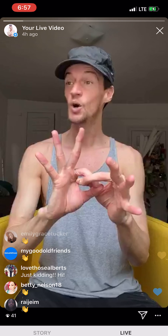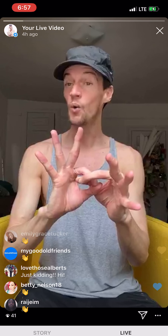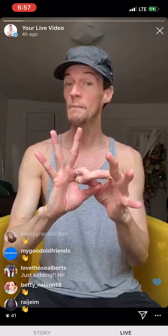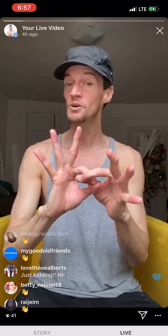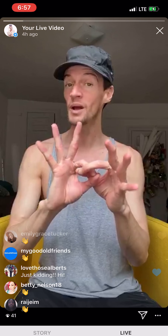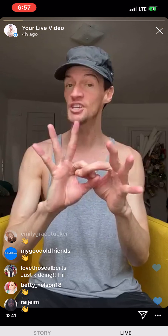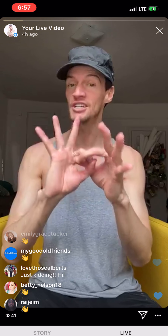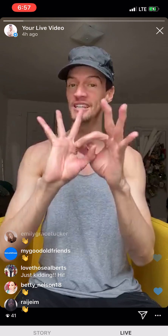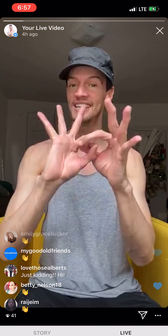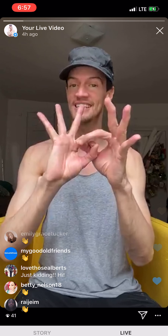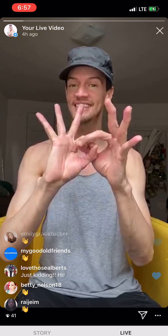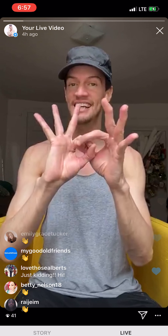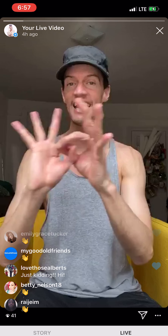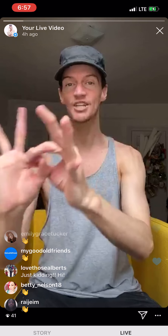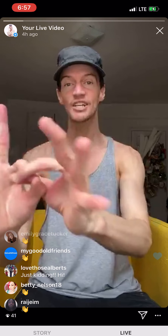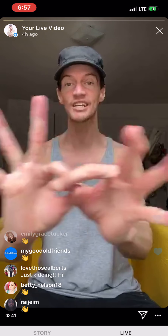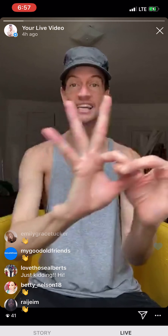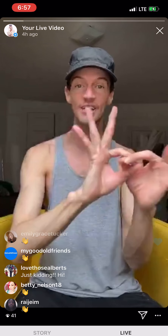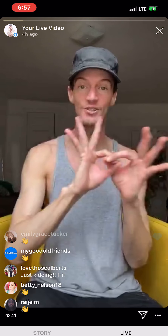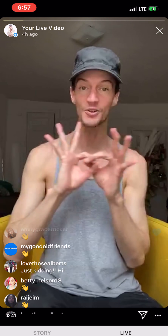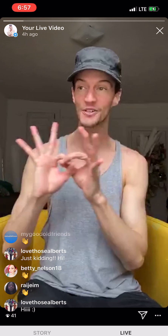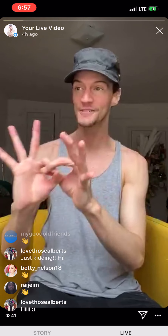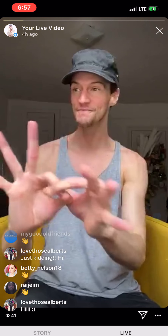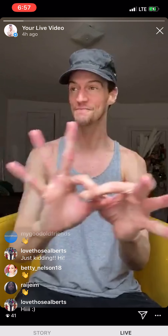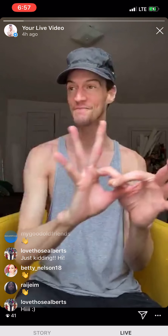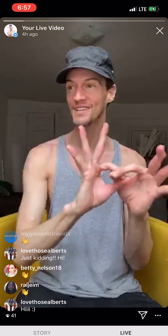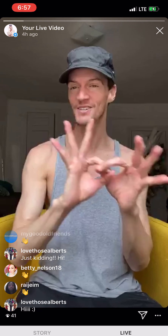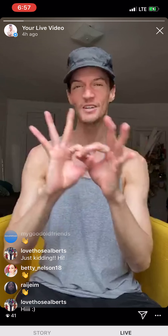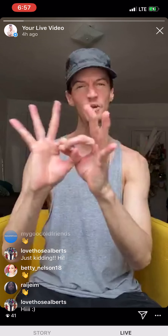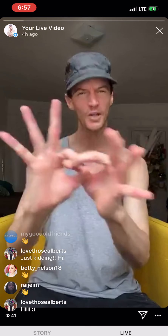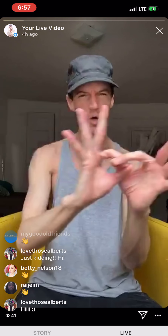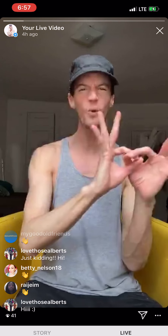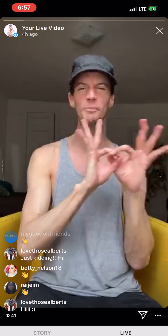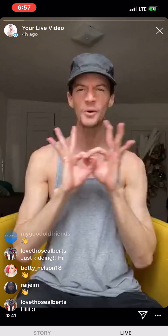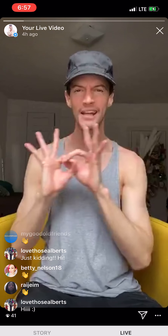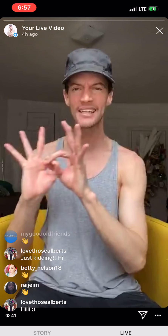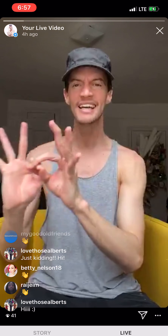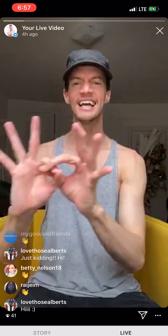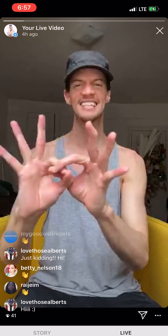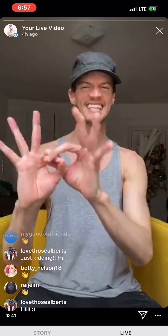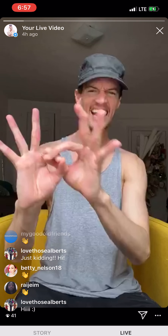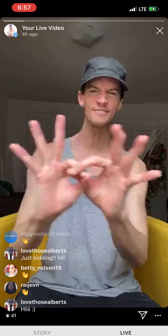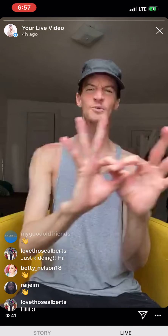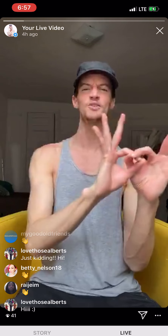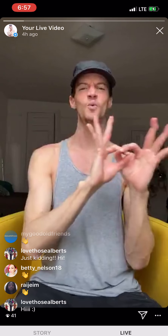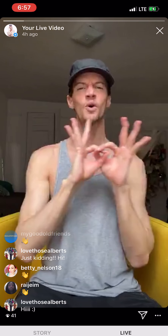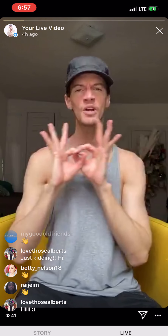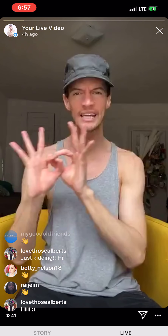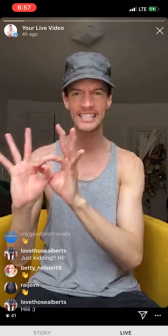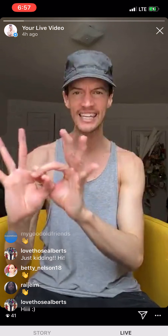Cooperation. Is connection. In a circle. So if you want to cooperate. It's like. Yeah. Everyone is working together.